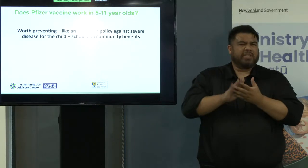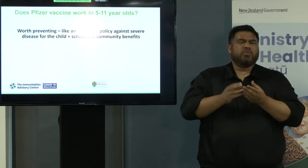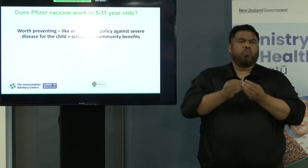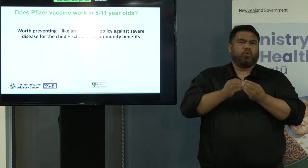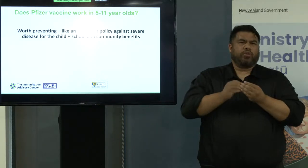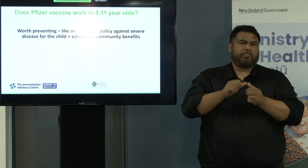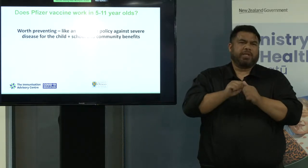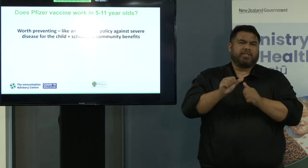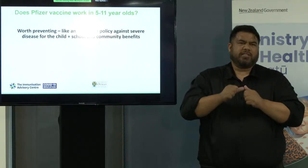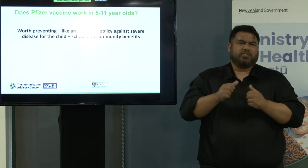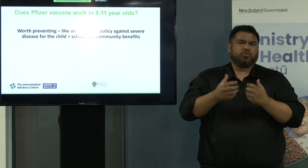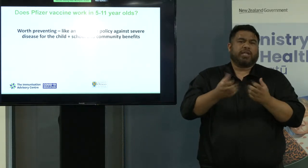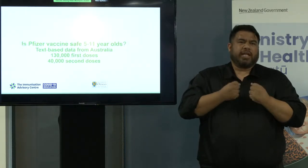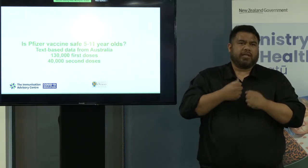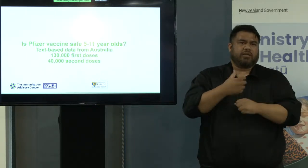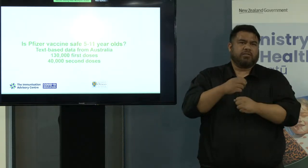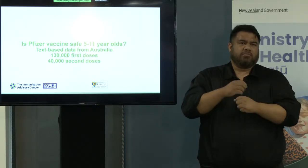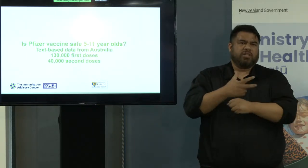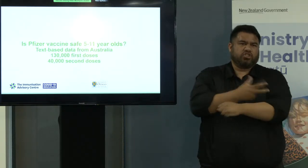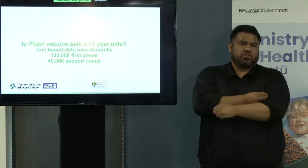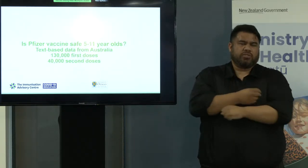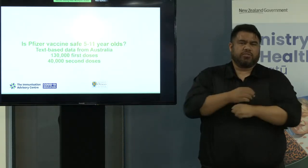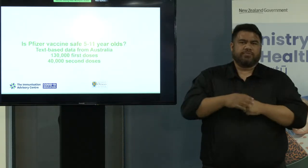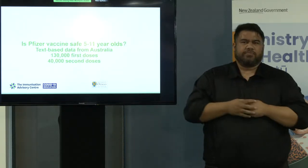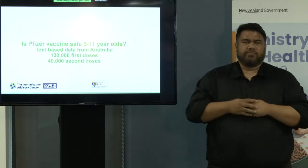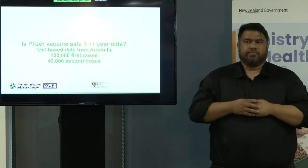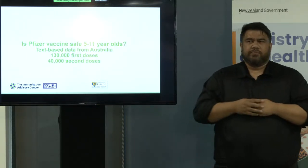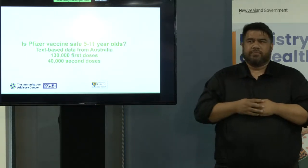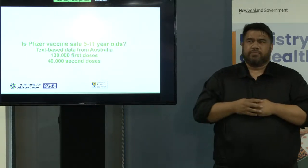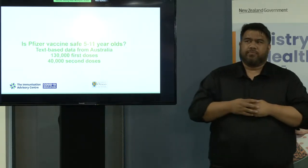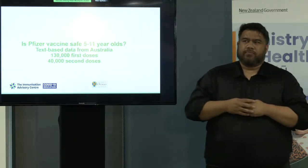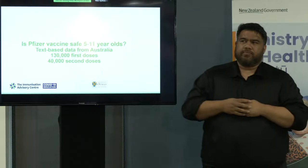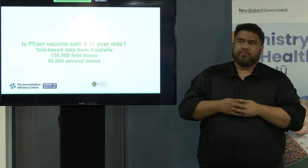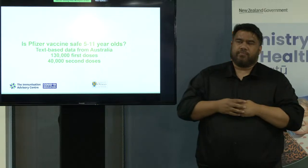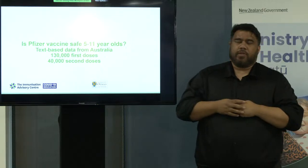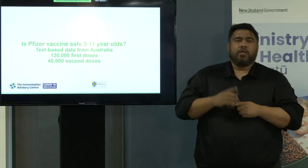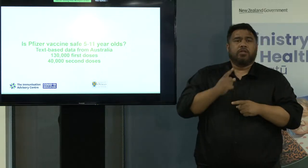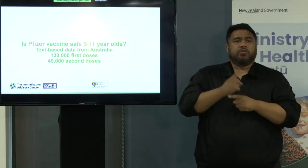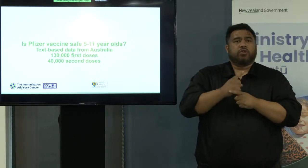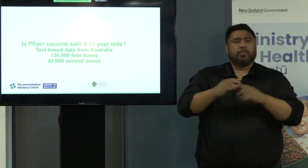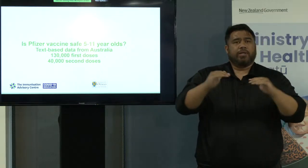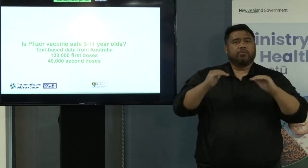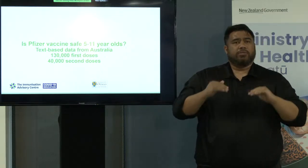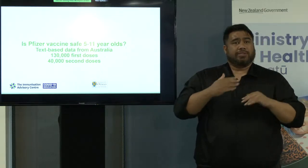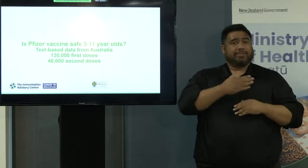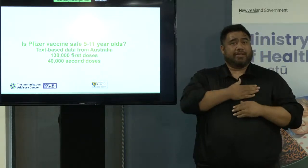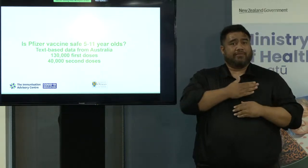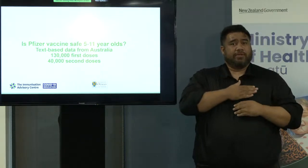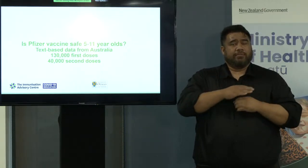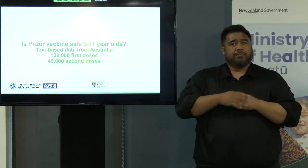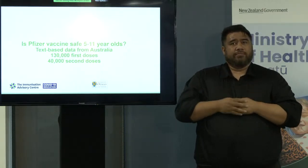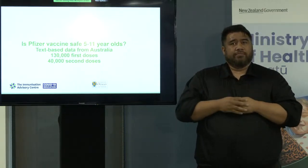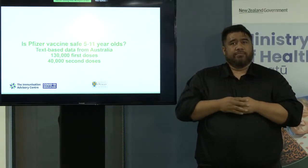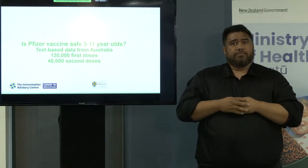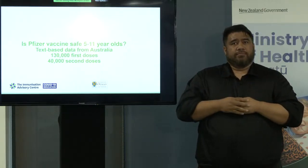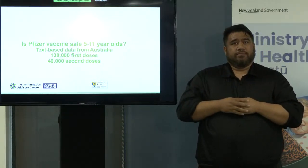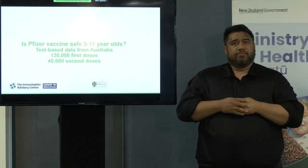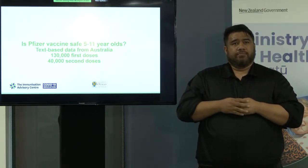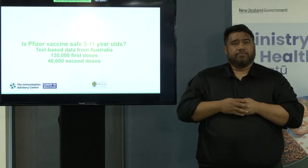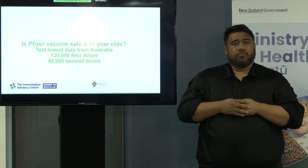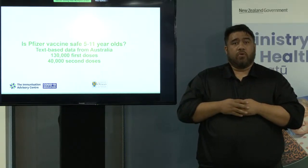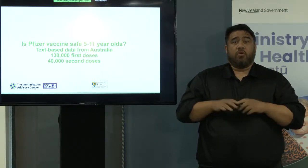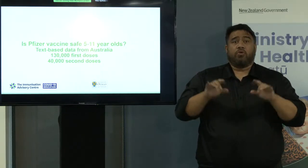insurance policy worth taking up. So what about safety? Well, again, some slightly bigger numbers